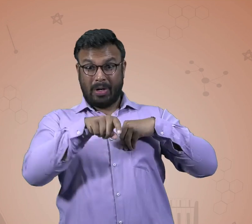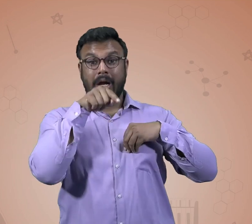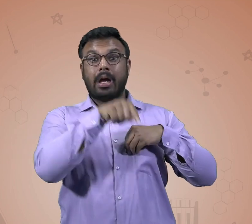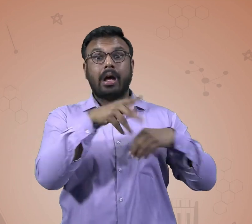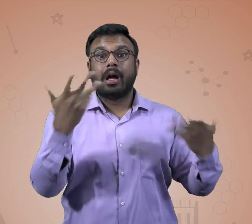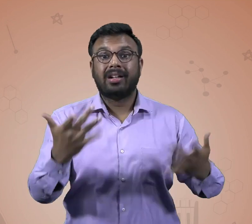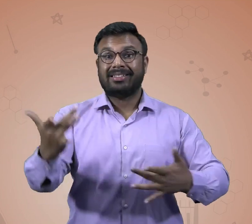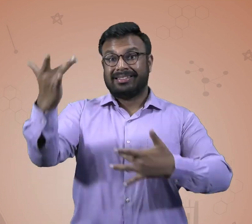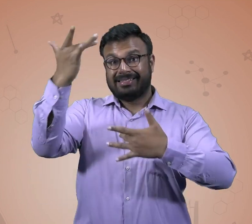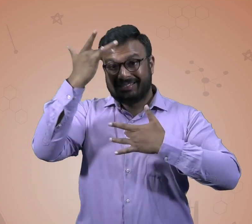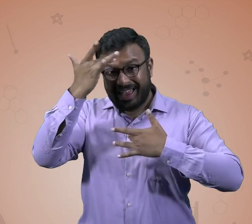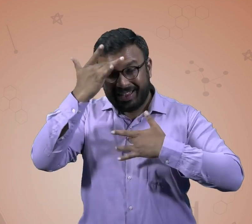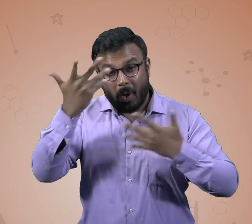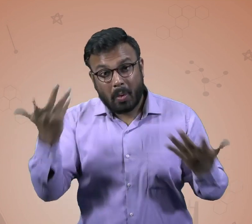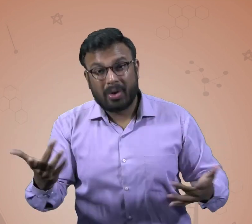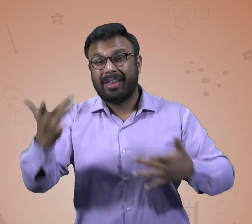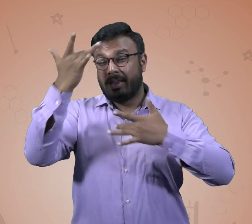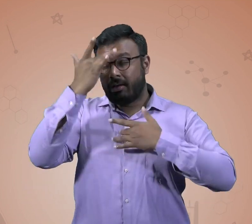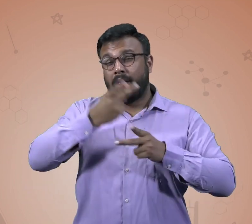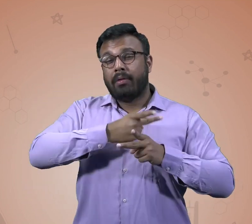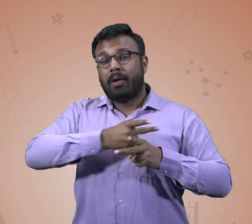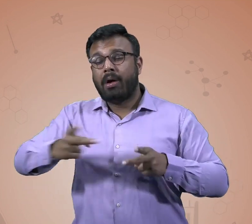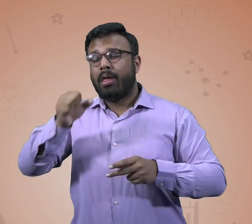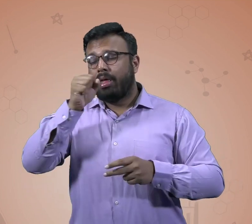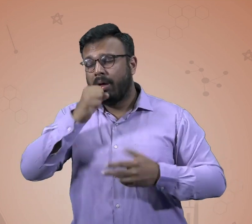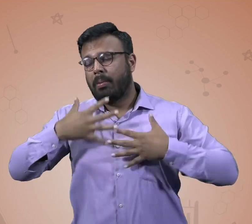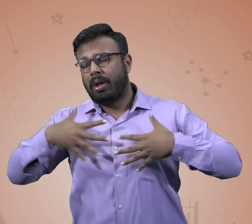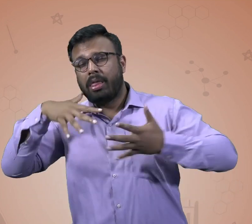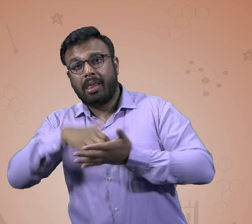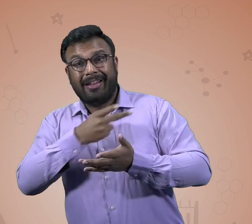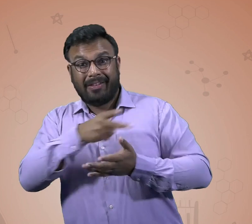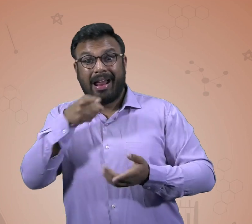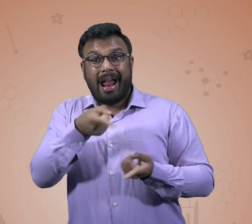How does our body prevent sickness and diseases?